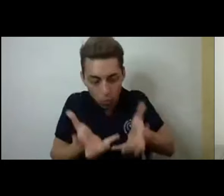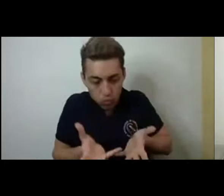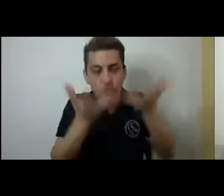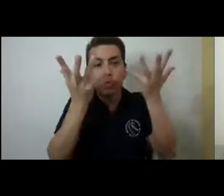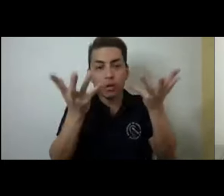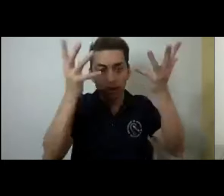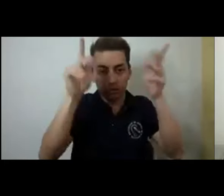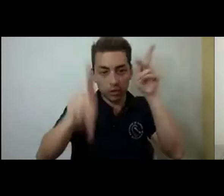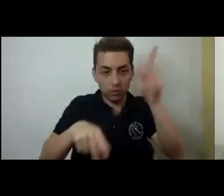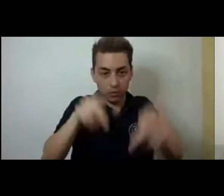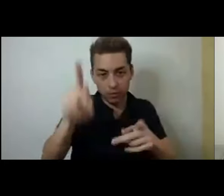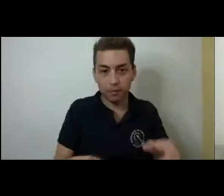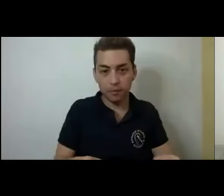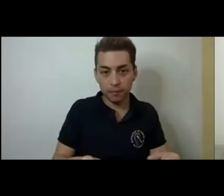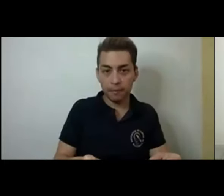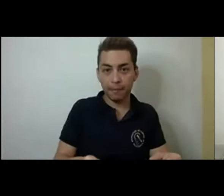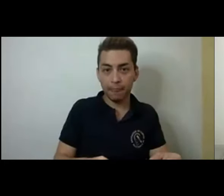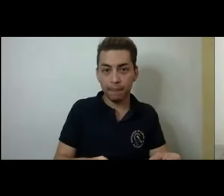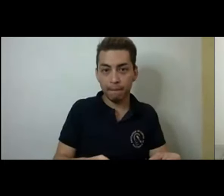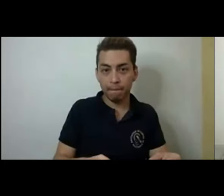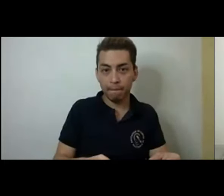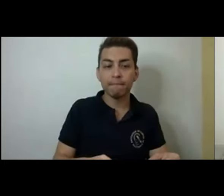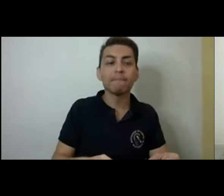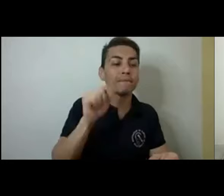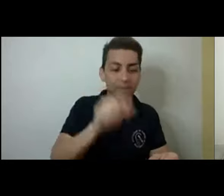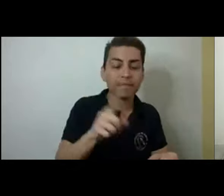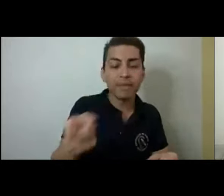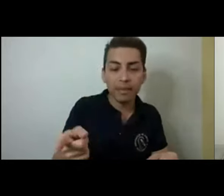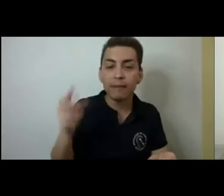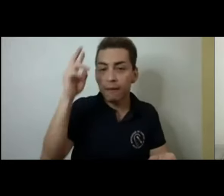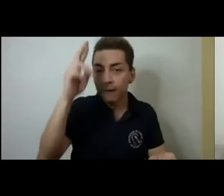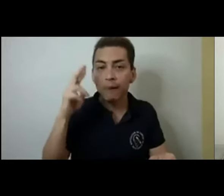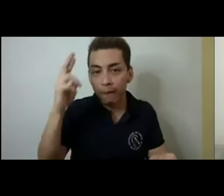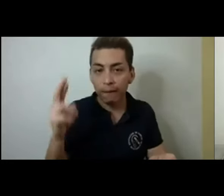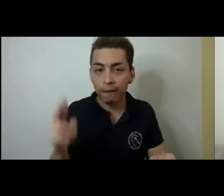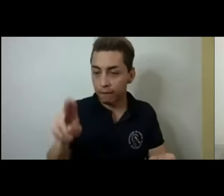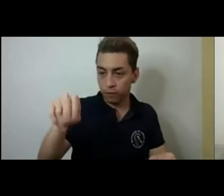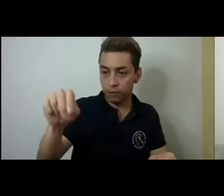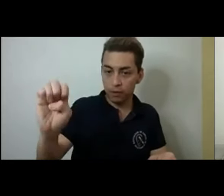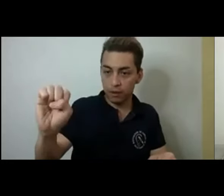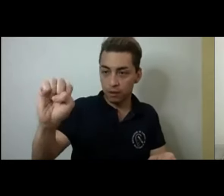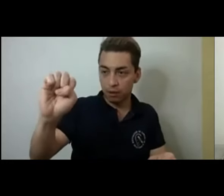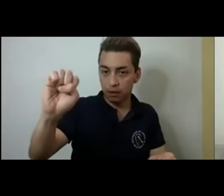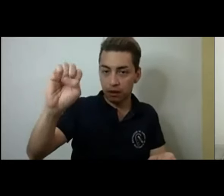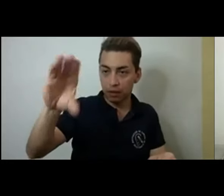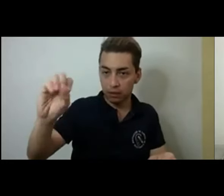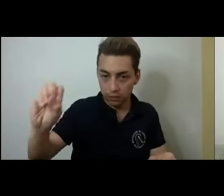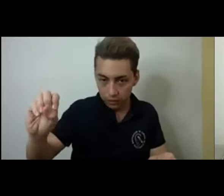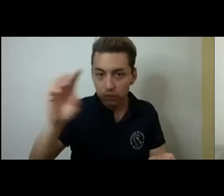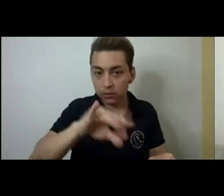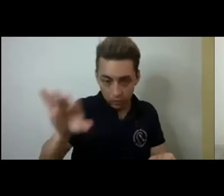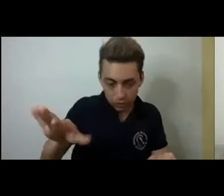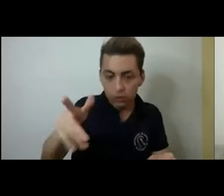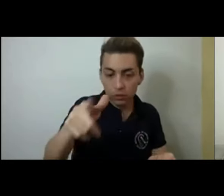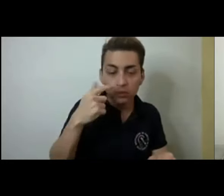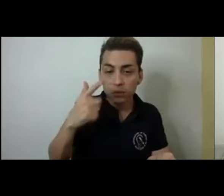said. It is for this reason that UNESCO, as UN lead agency on quality